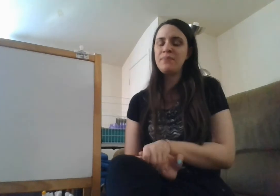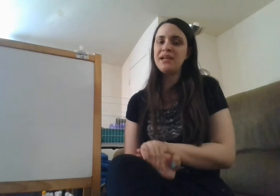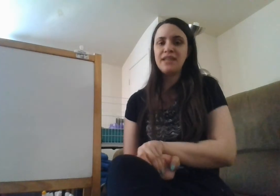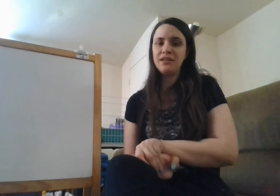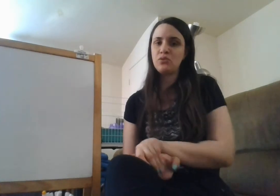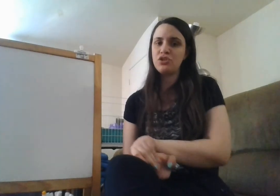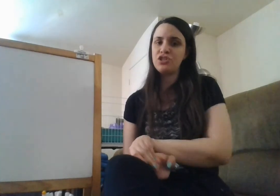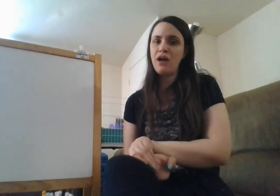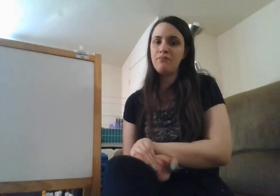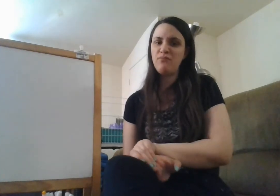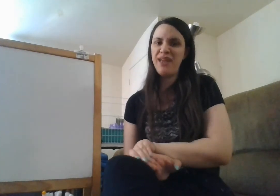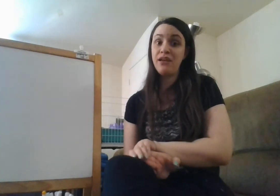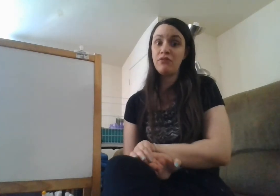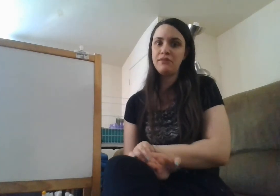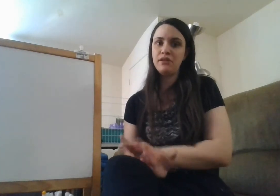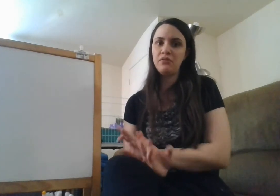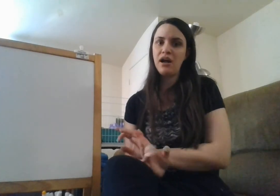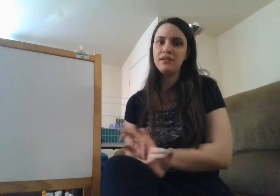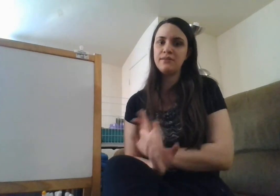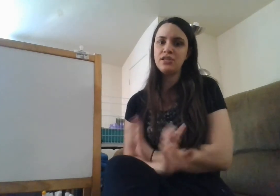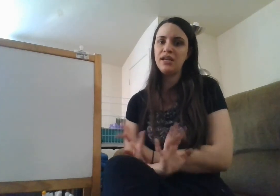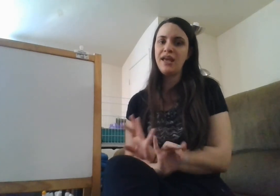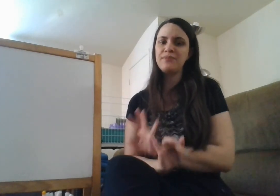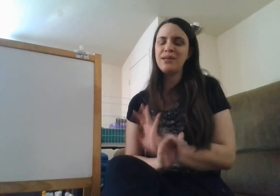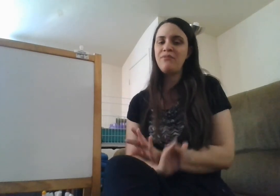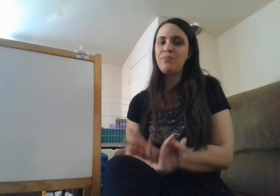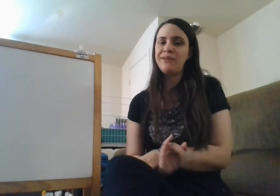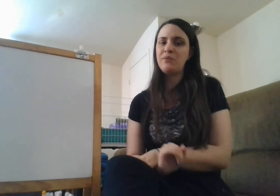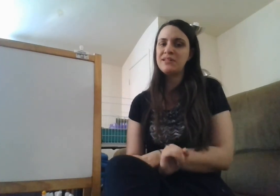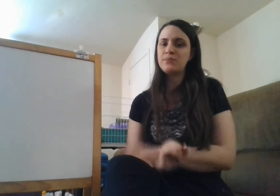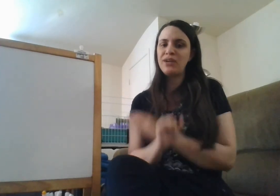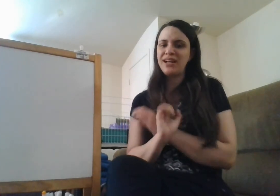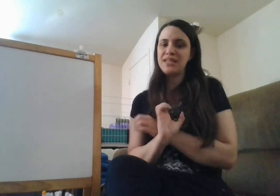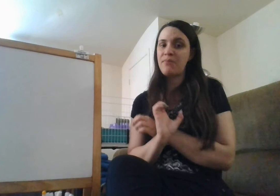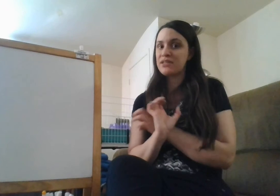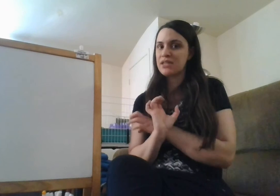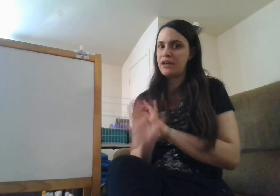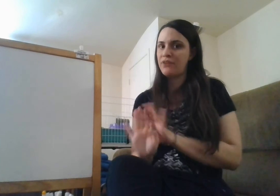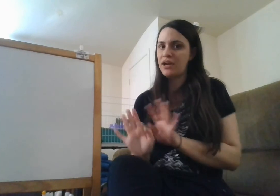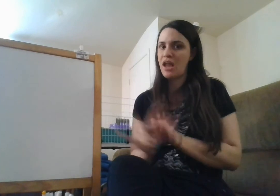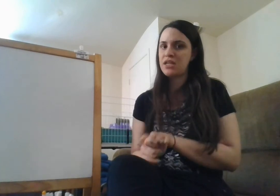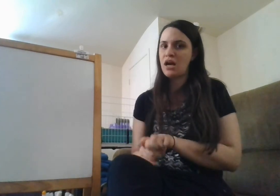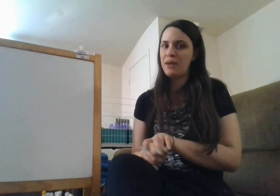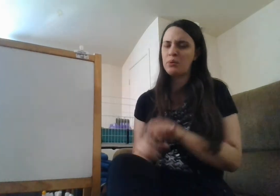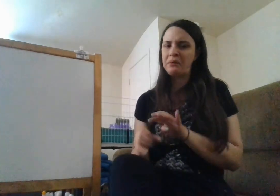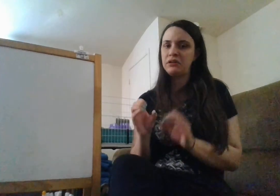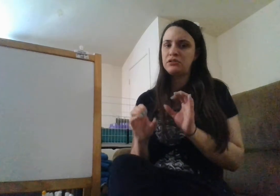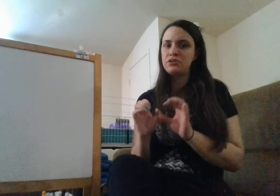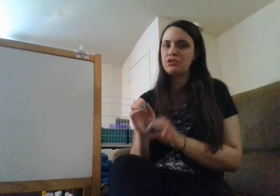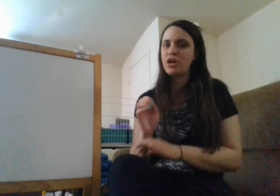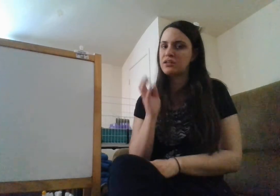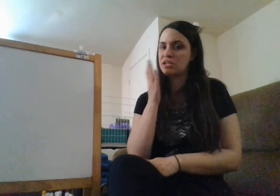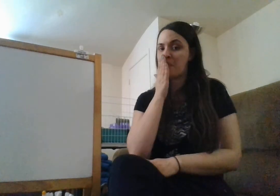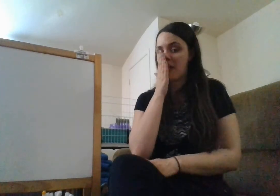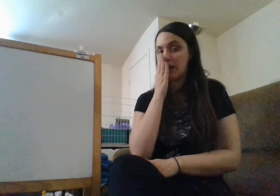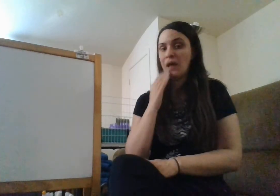play Dinosaur Shop Make It Right with you guys, which is a game some of you played with me this morning, and some of us kind of ran out of time or were a little too distracted to play.